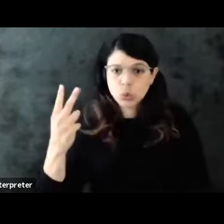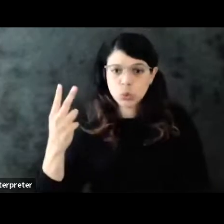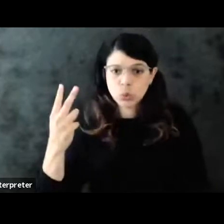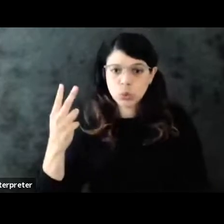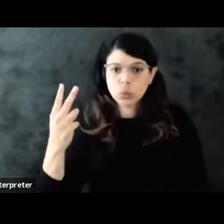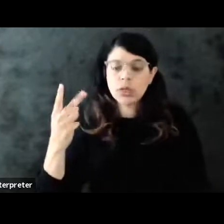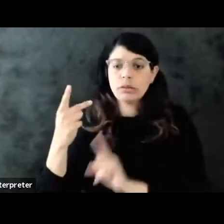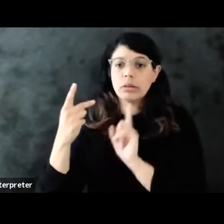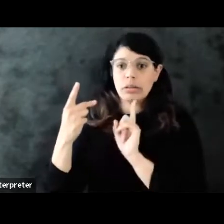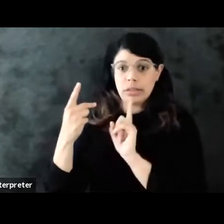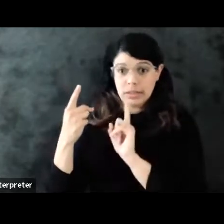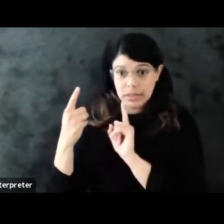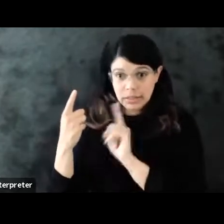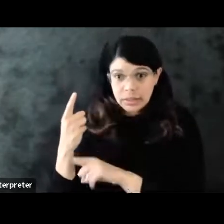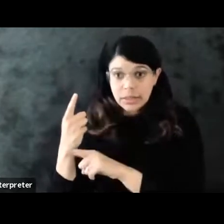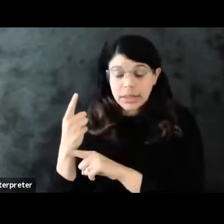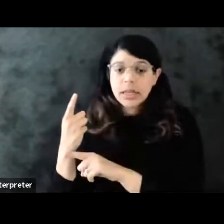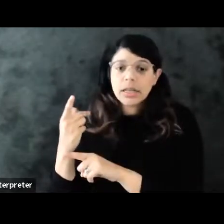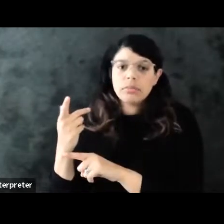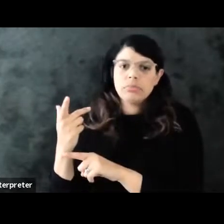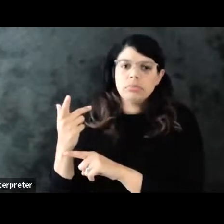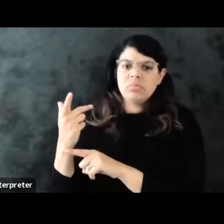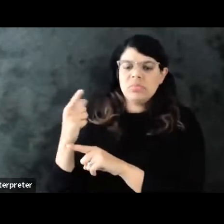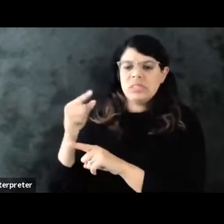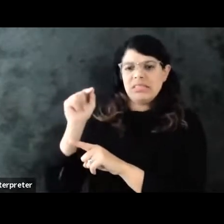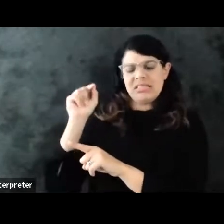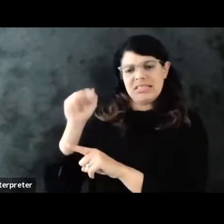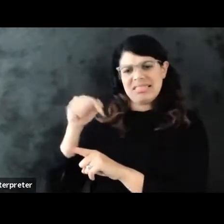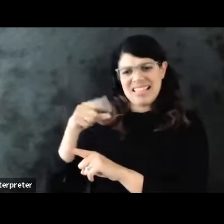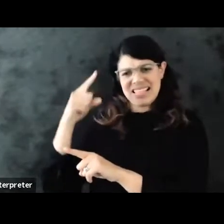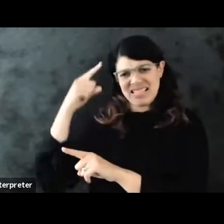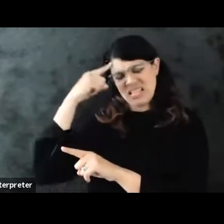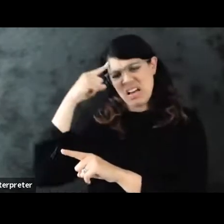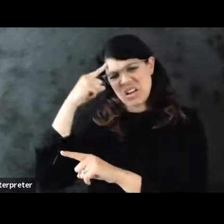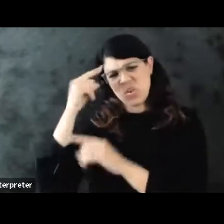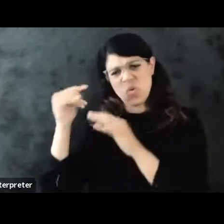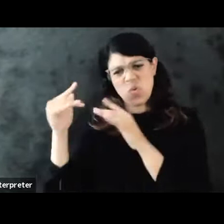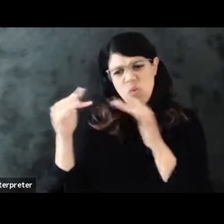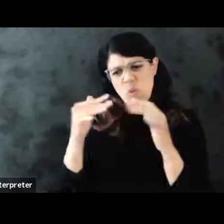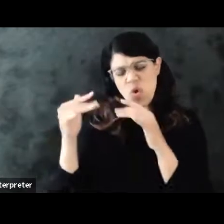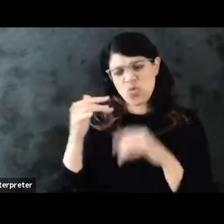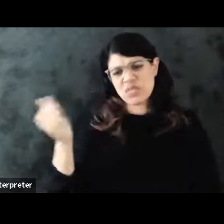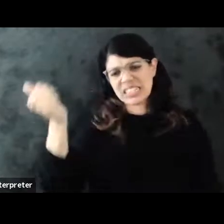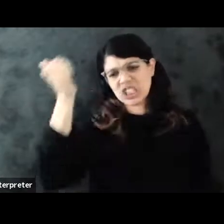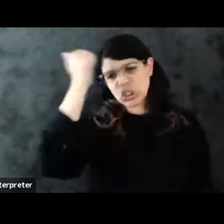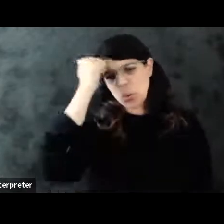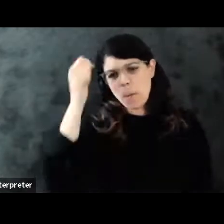war, because he considered war a stupidity. Yeah, he considered war,